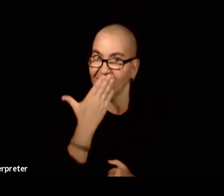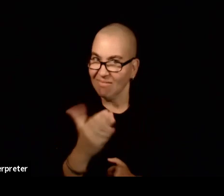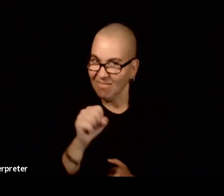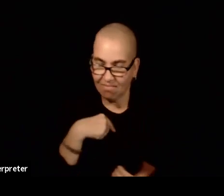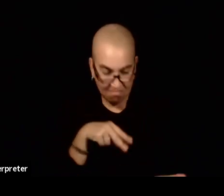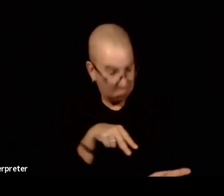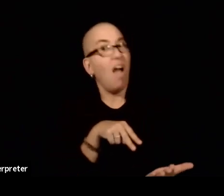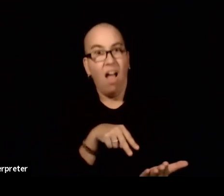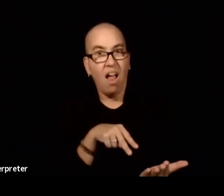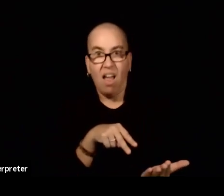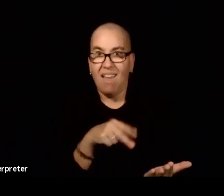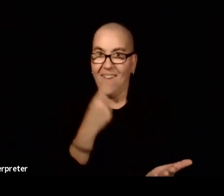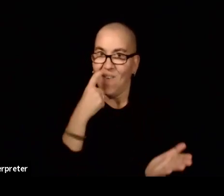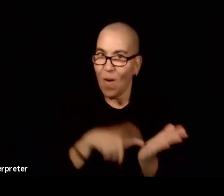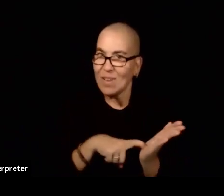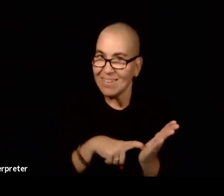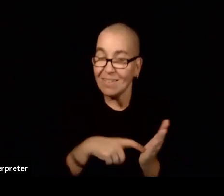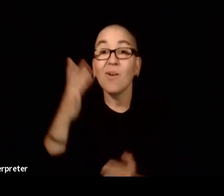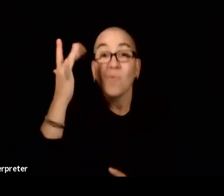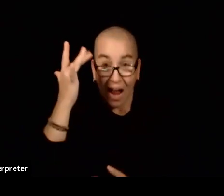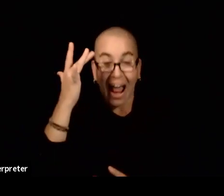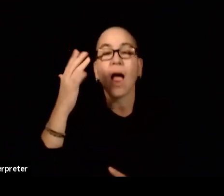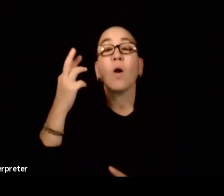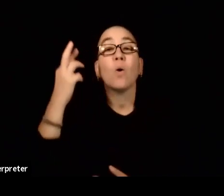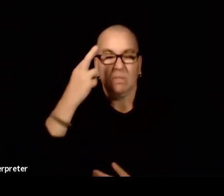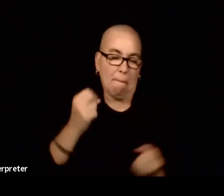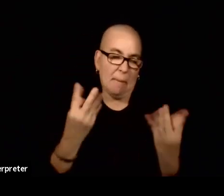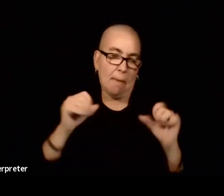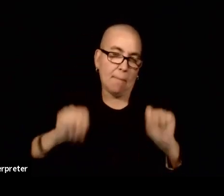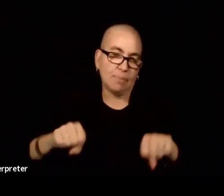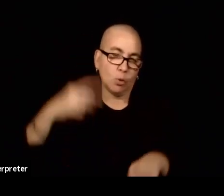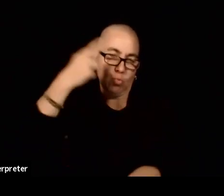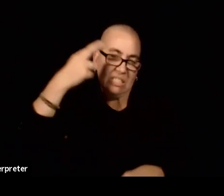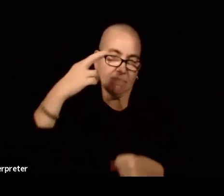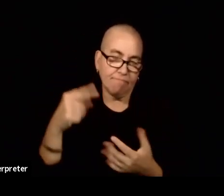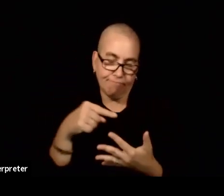things, and certainly Chris can chime in here as well, but we've talked